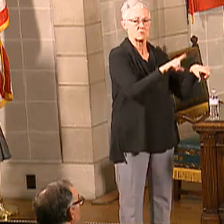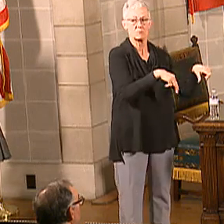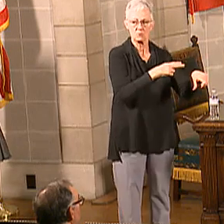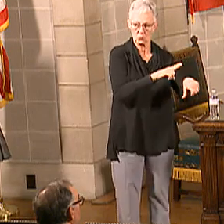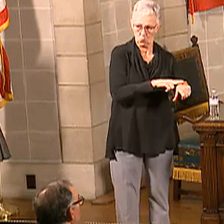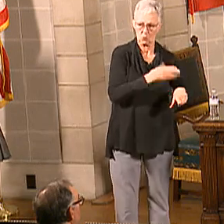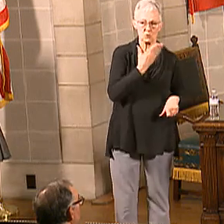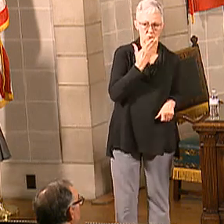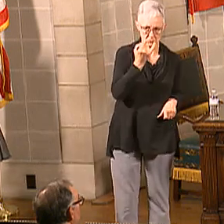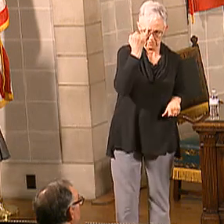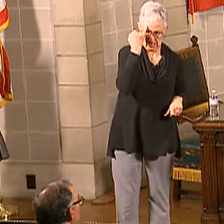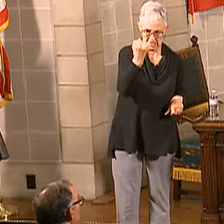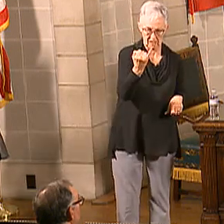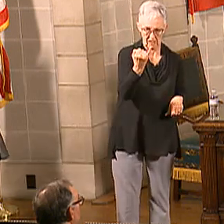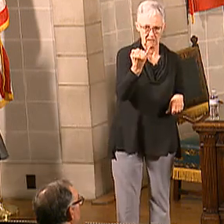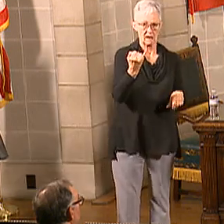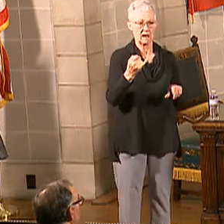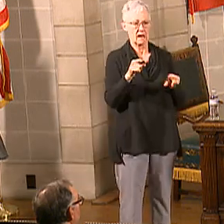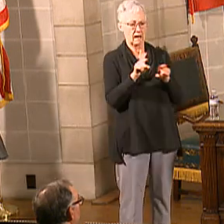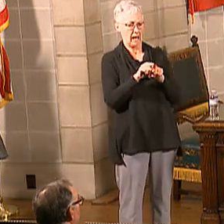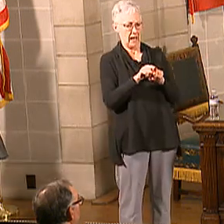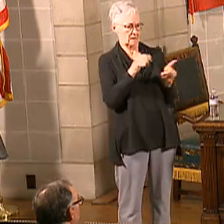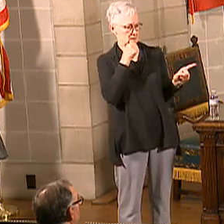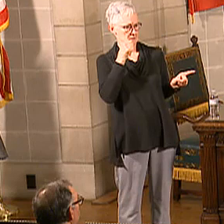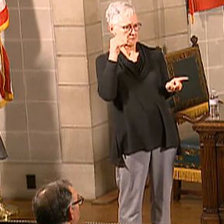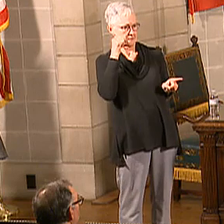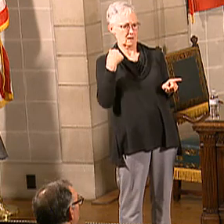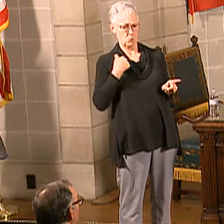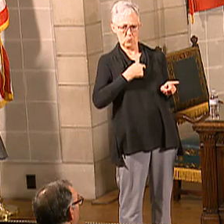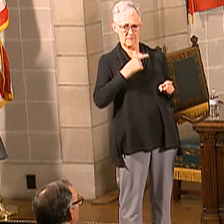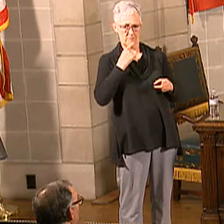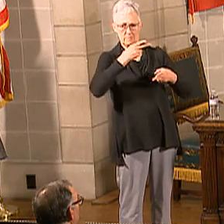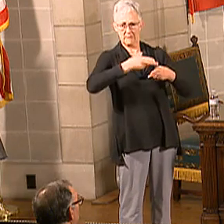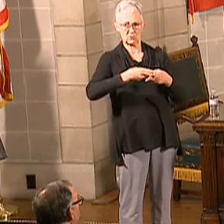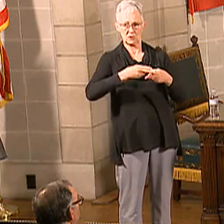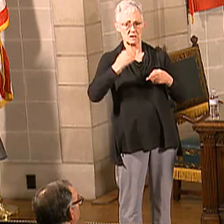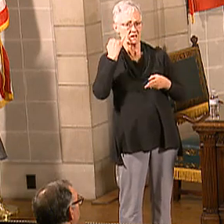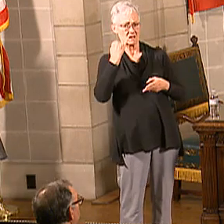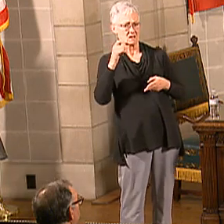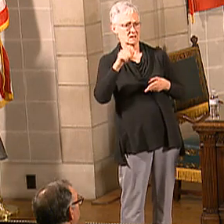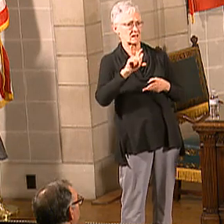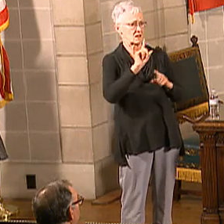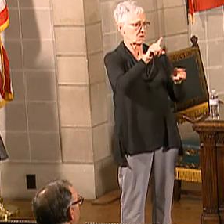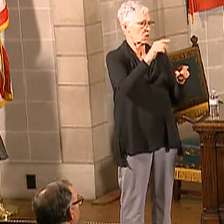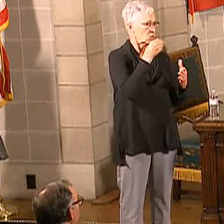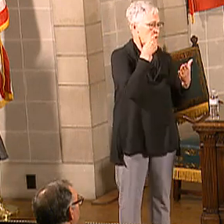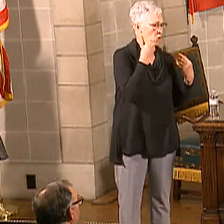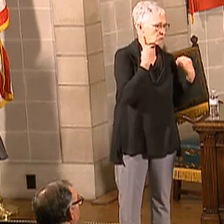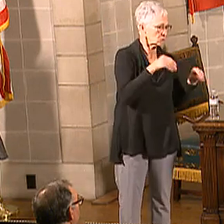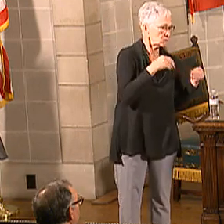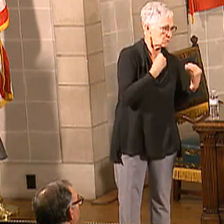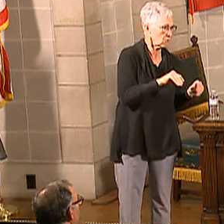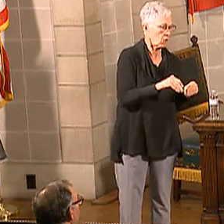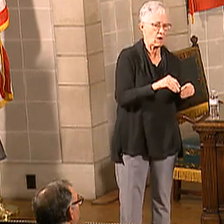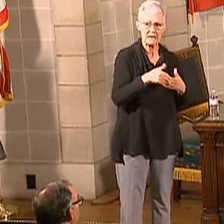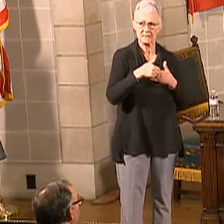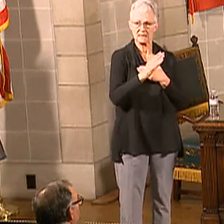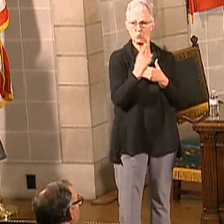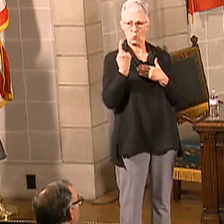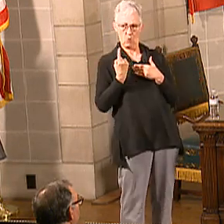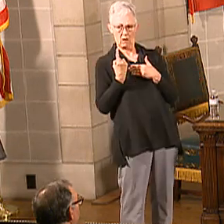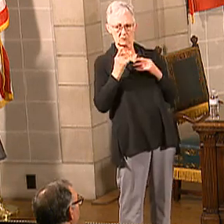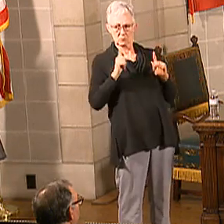shopping. But we have no plans to do a shelter-in-place here in Nebraska. It's not part of our plan. We're working our current